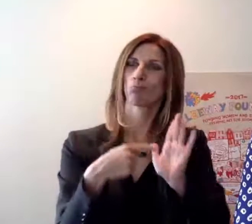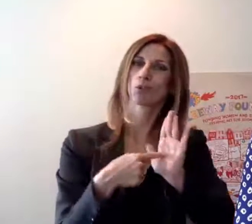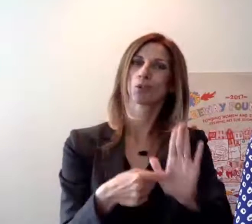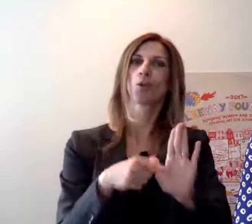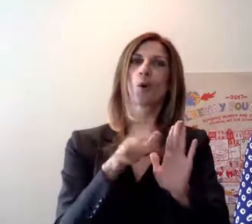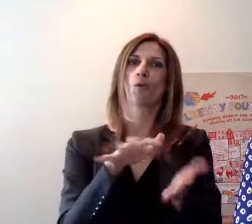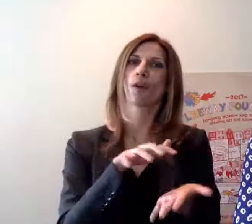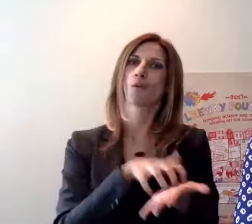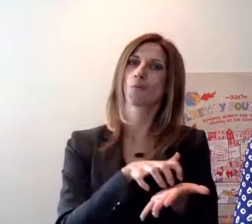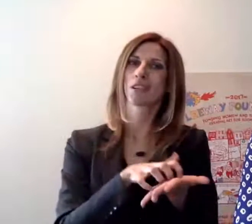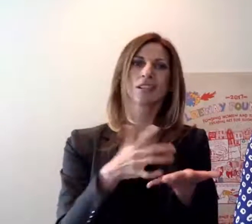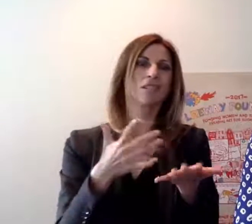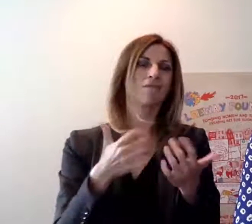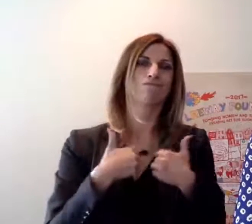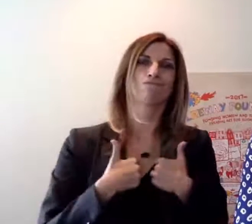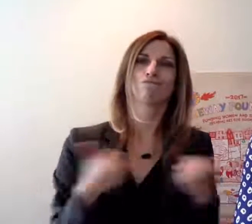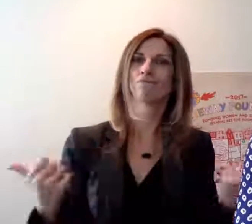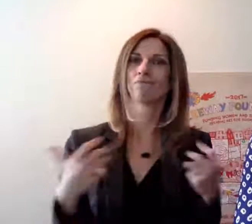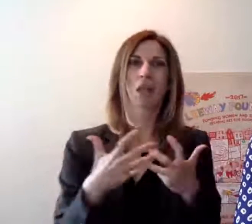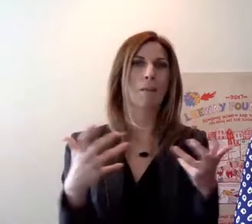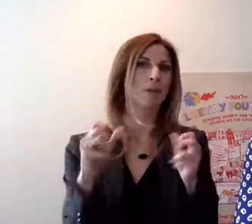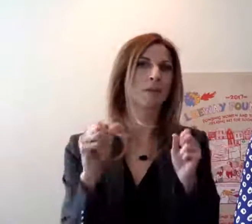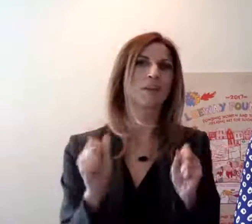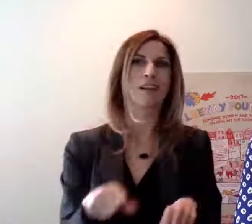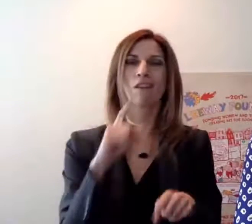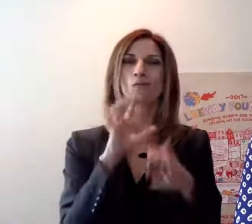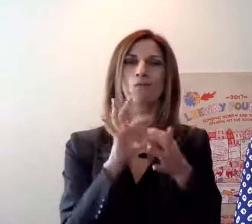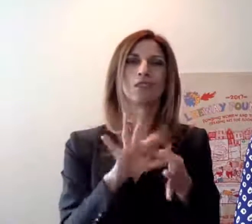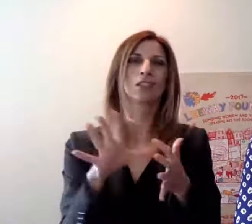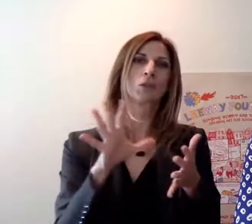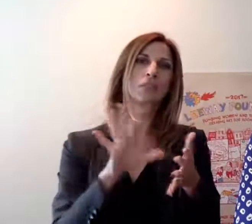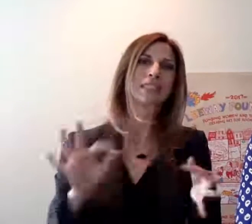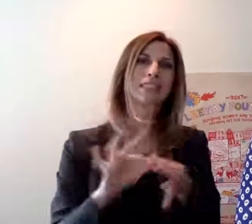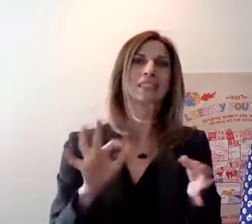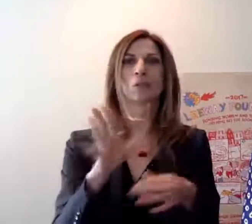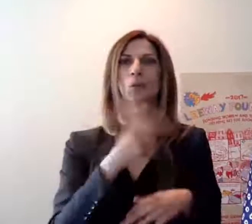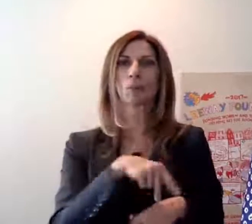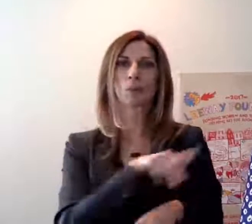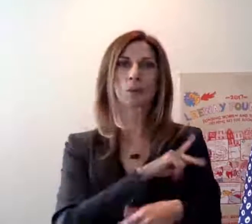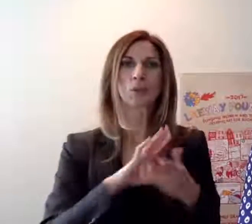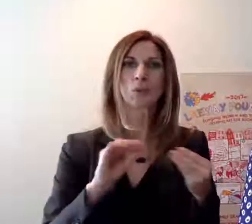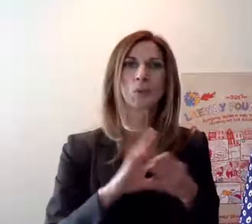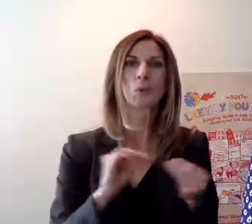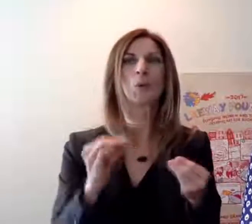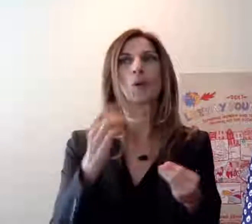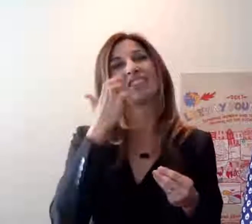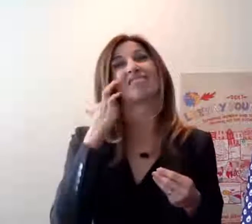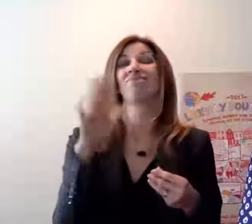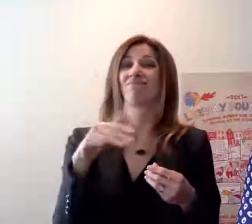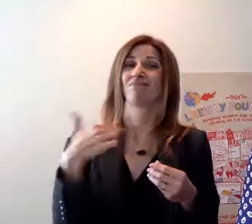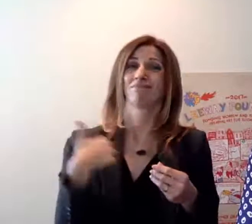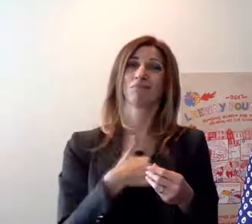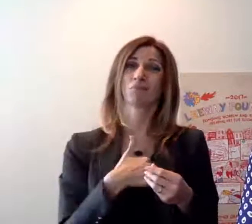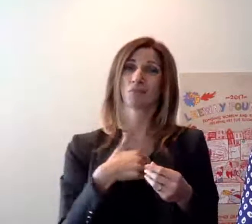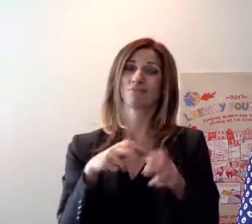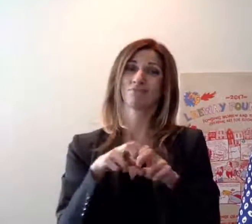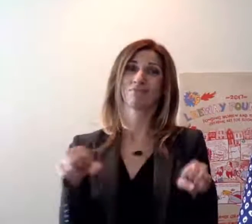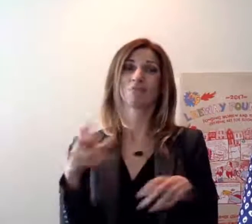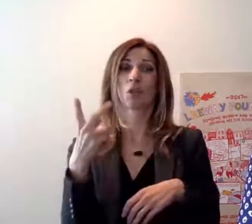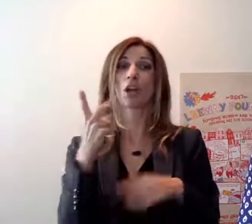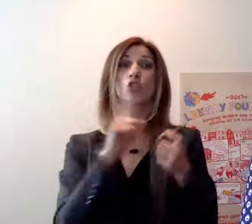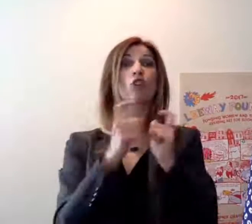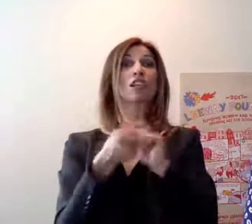vulnerable as you feel comfortable being in terms of sharing some of your personal story, because we're really looking in the